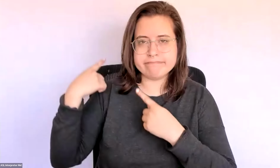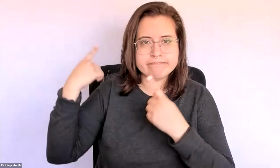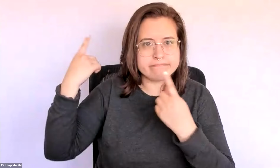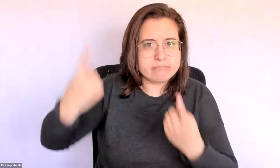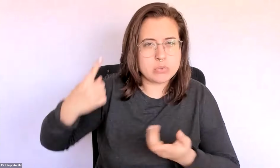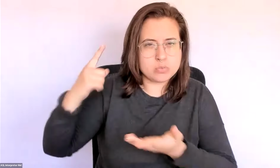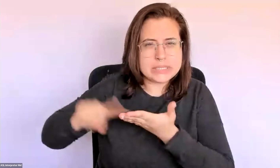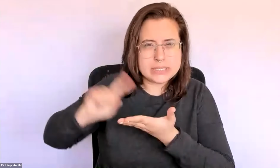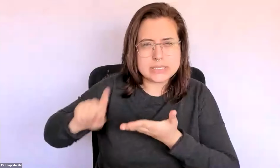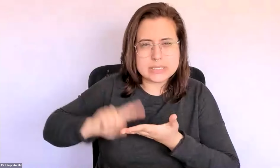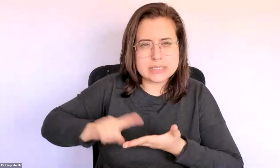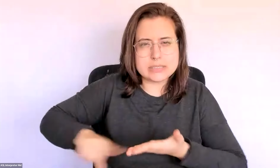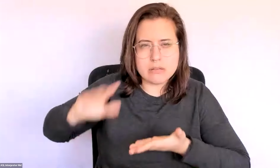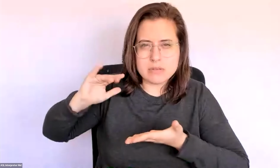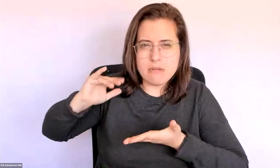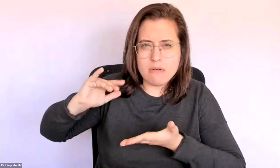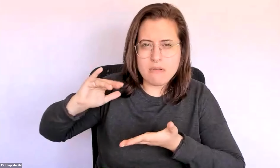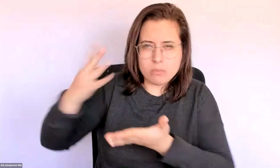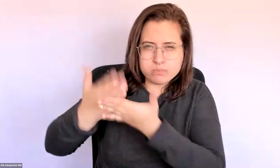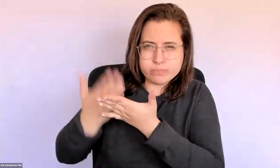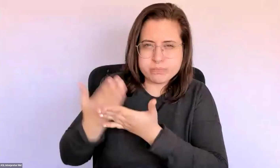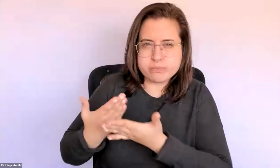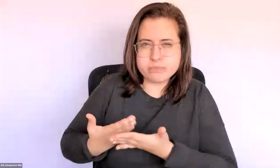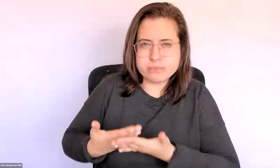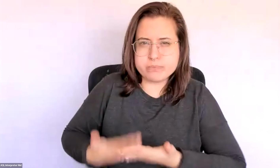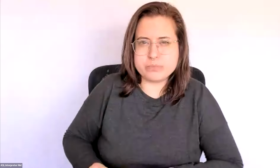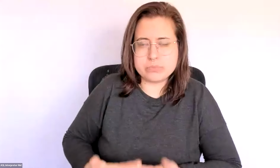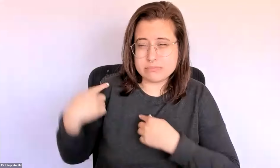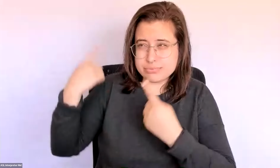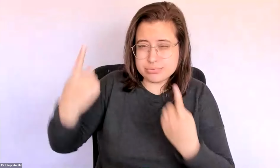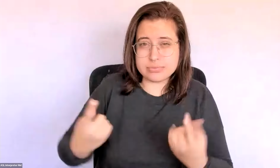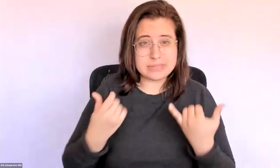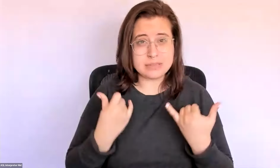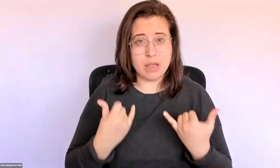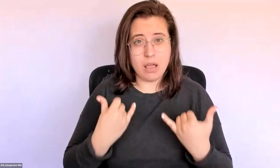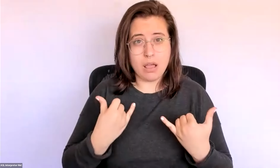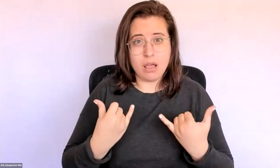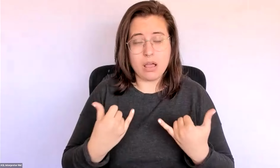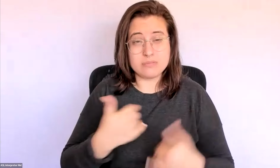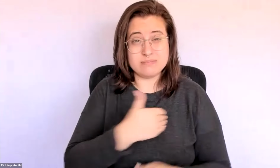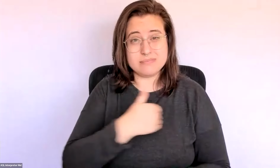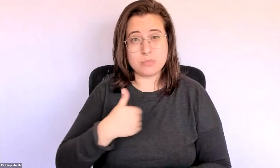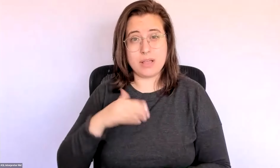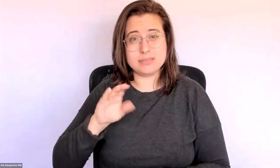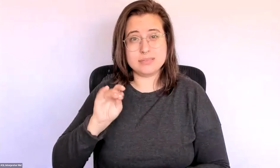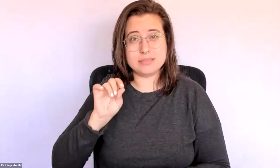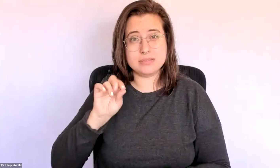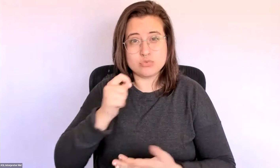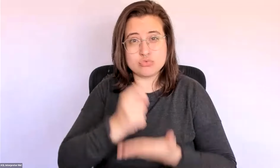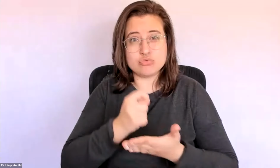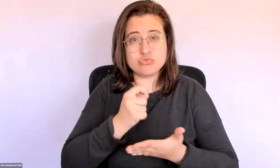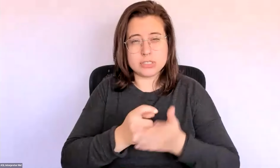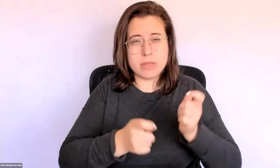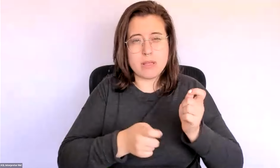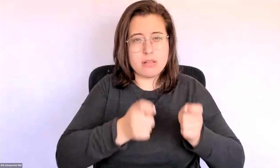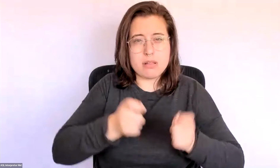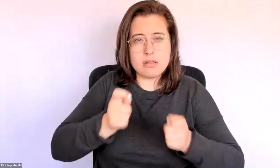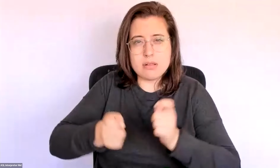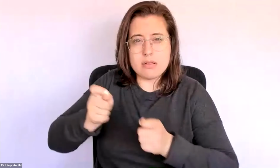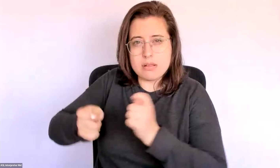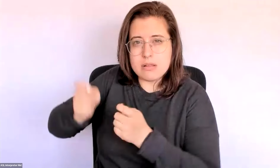research, that breast cancer treatment can be tailored to each and every